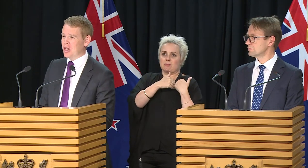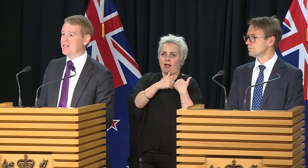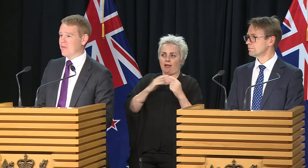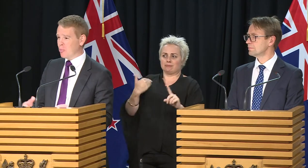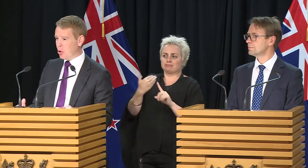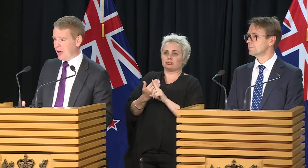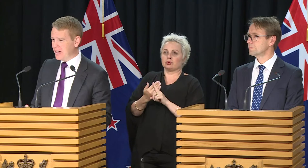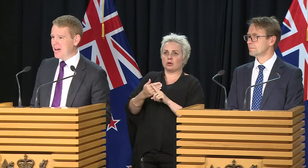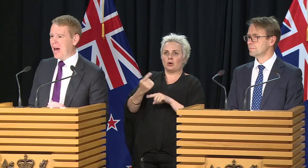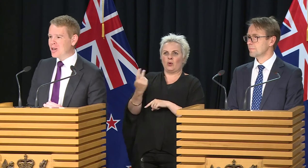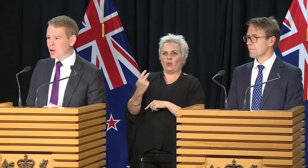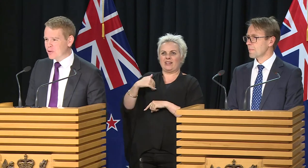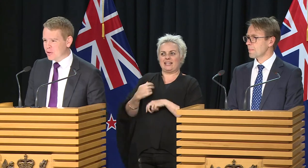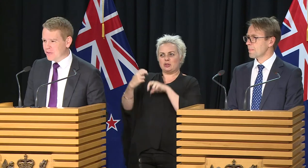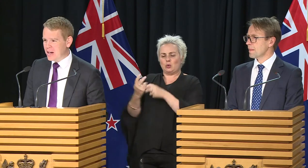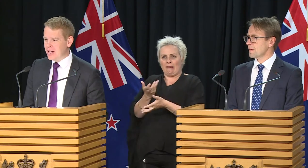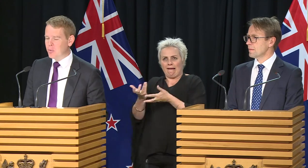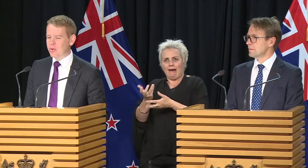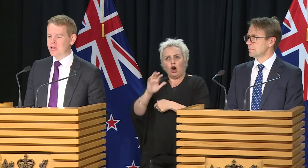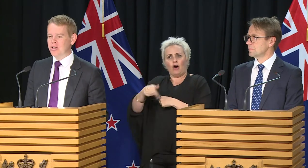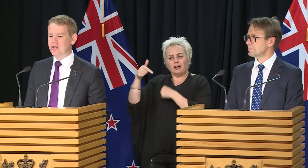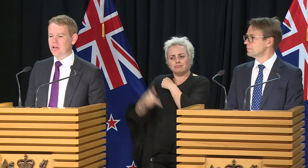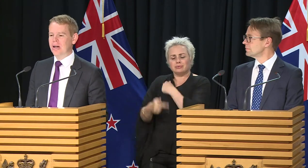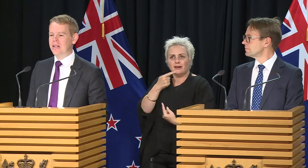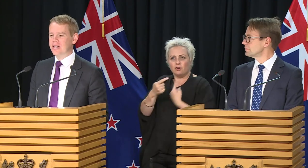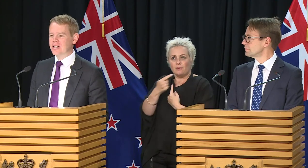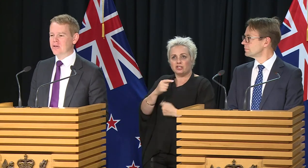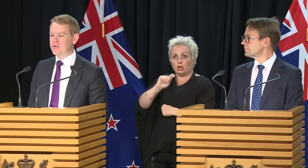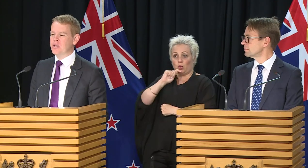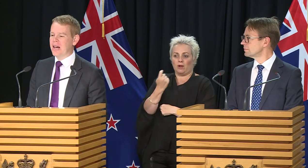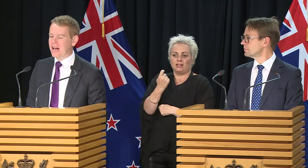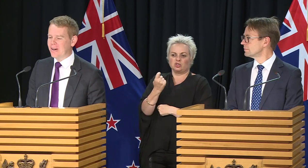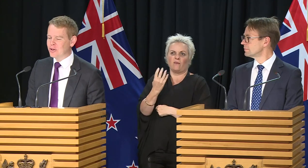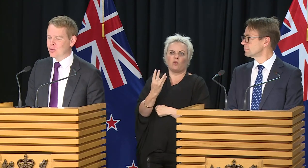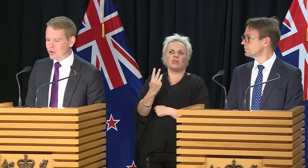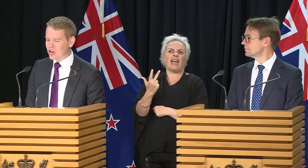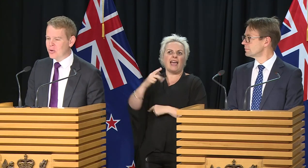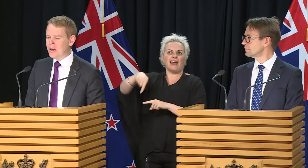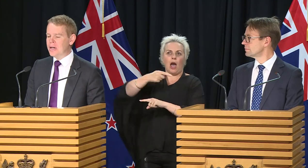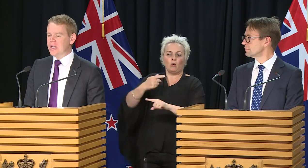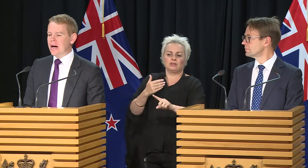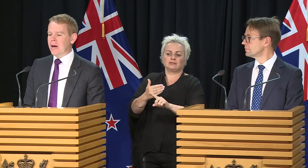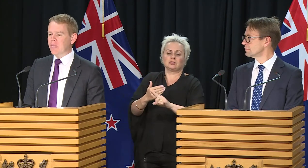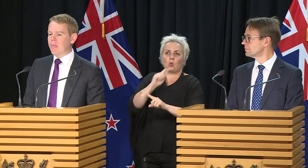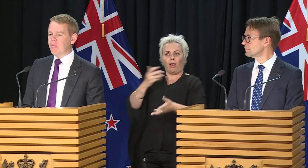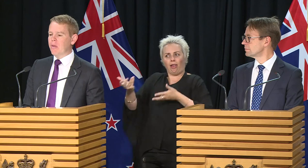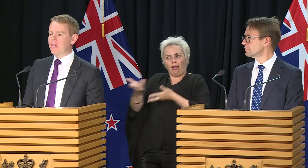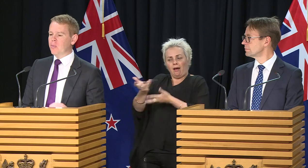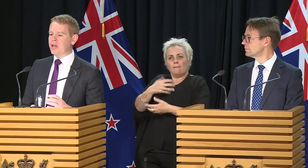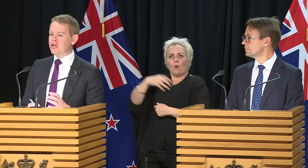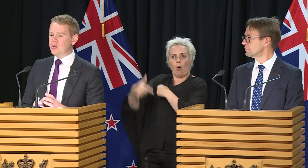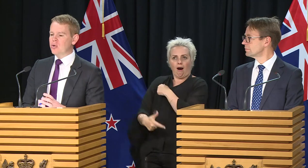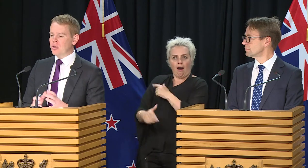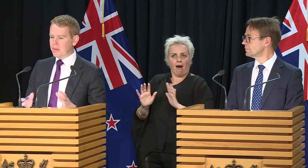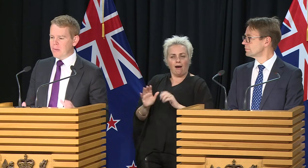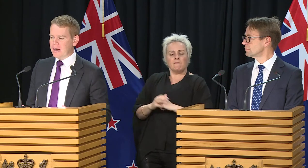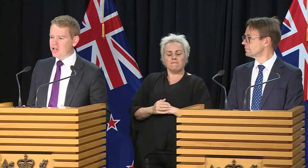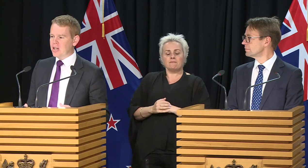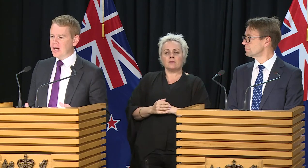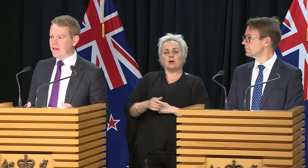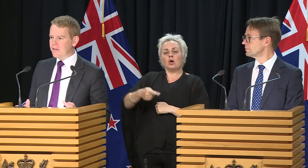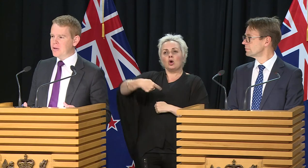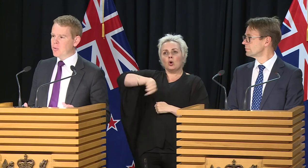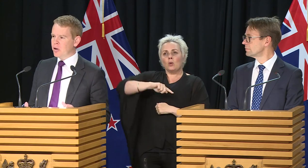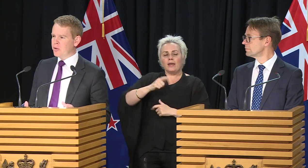a chance to have a proper handover of that yet. We'll certainly do that in the next sort of 48 hours or so. We do